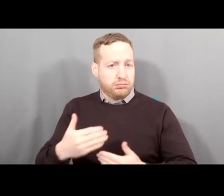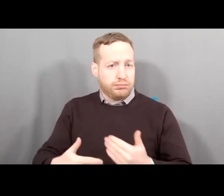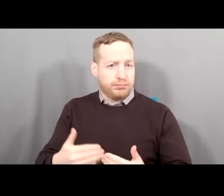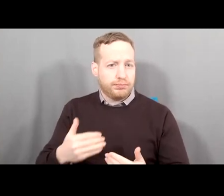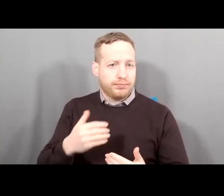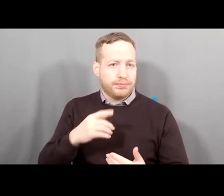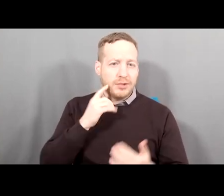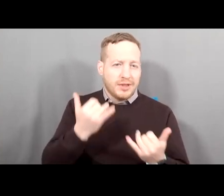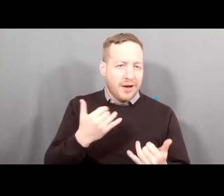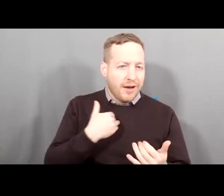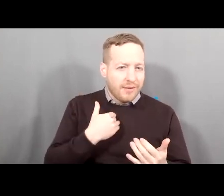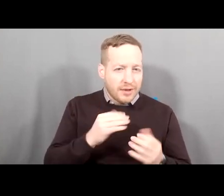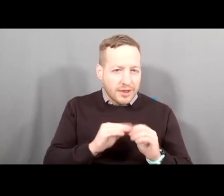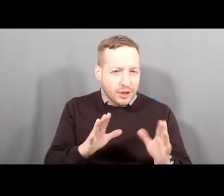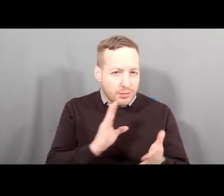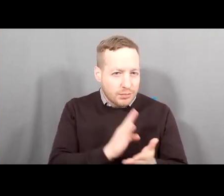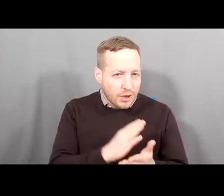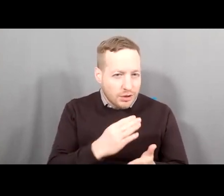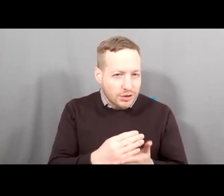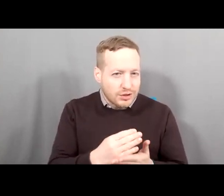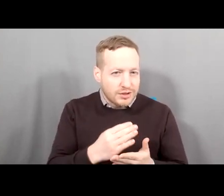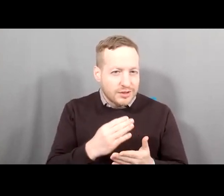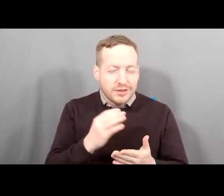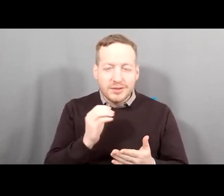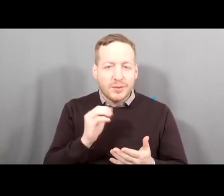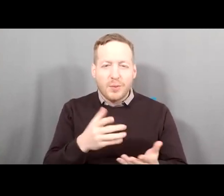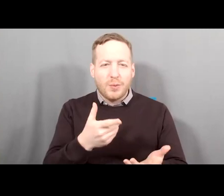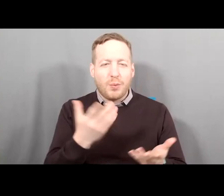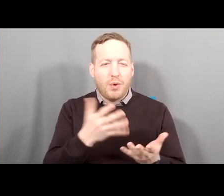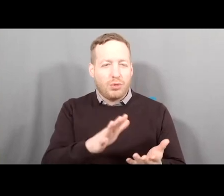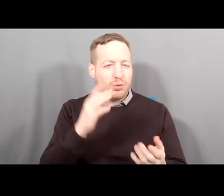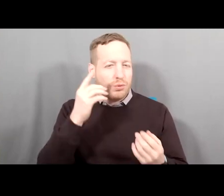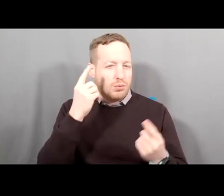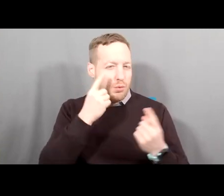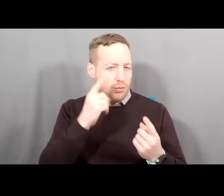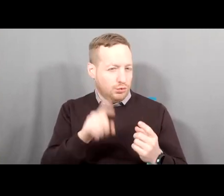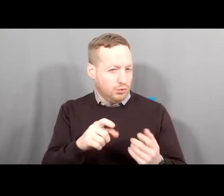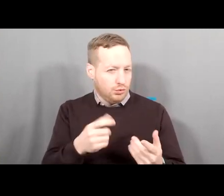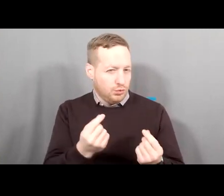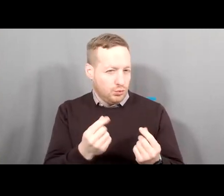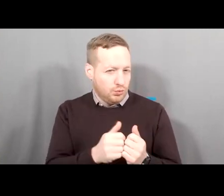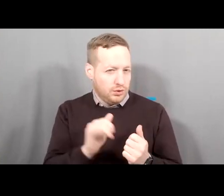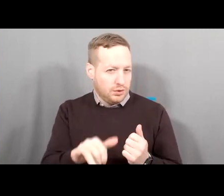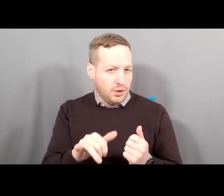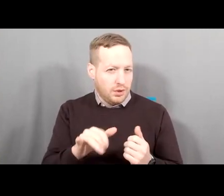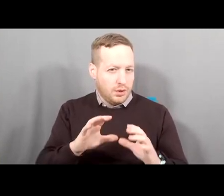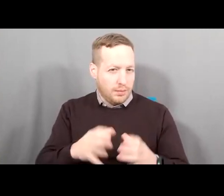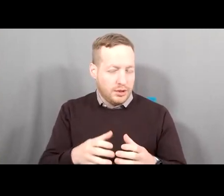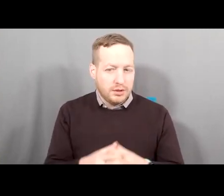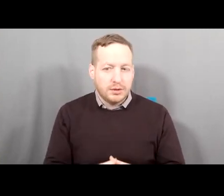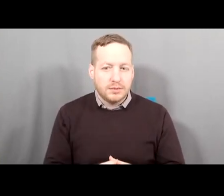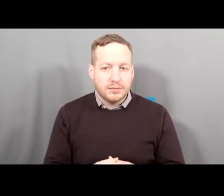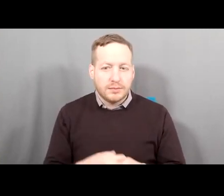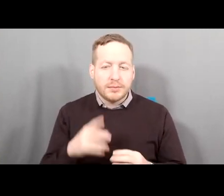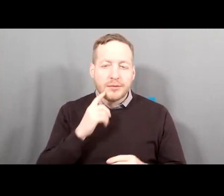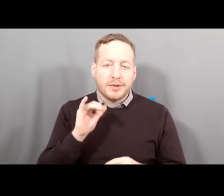this year that we're going to start that committee. I'm not sure on the budget where that would play out, but